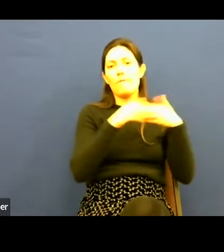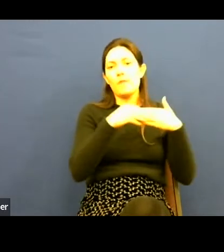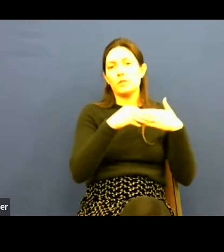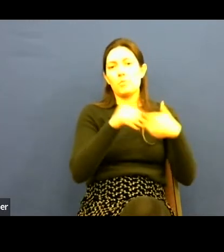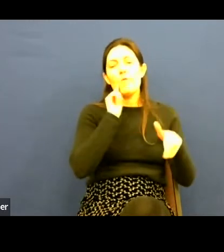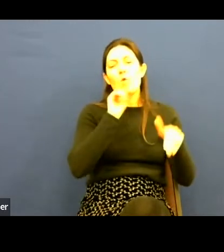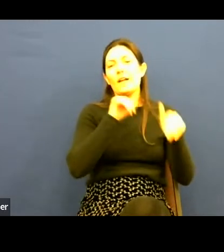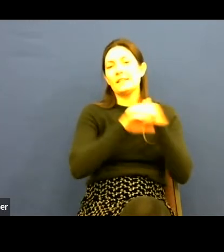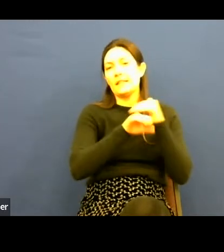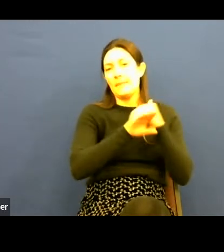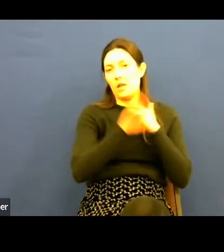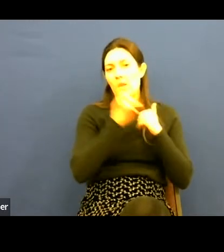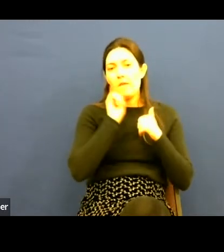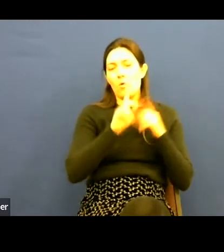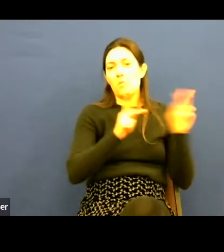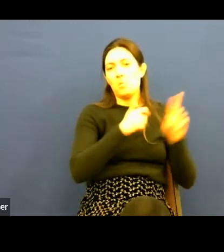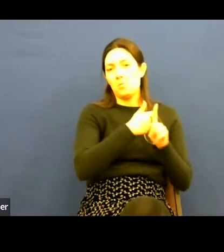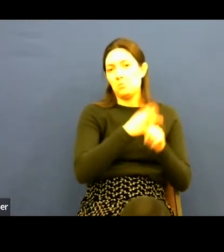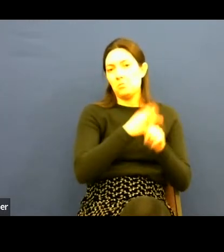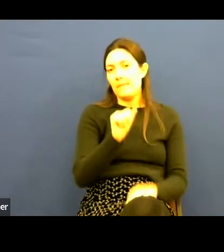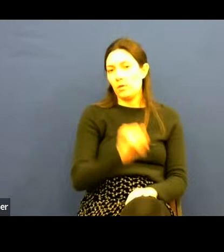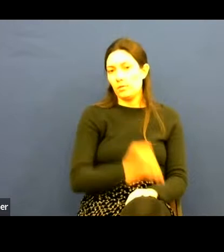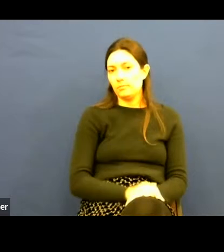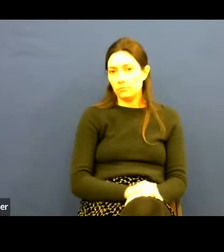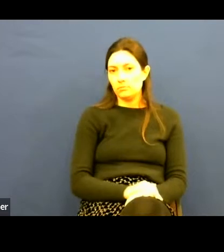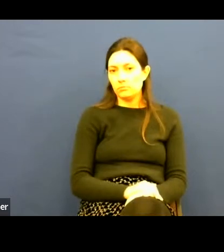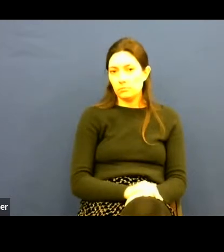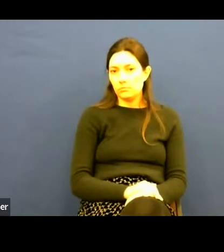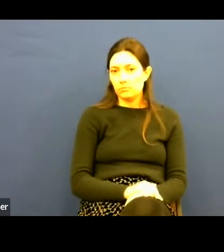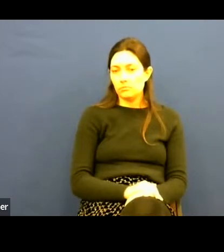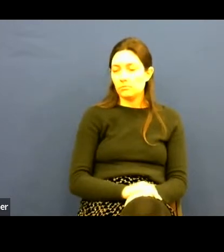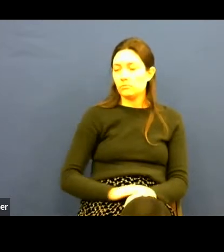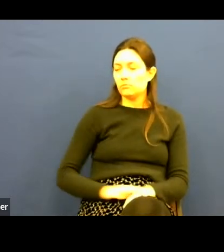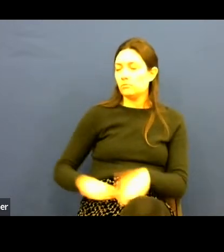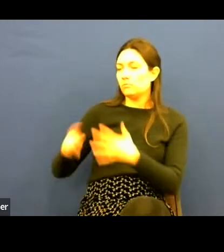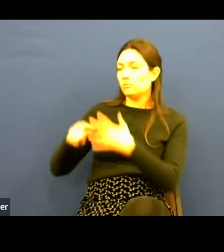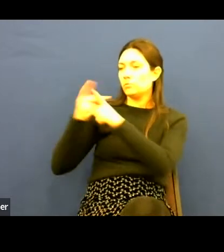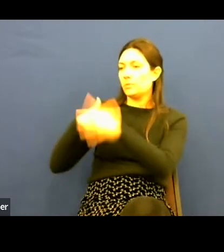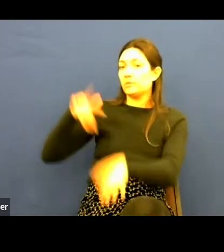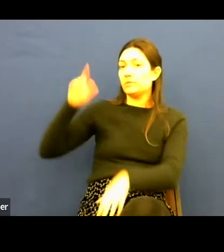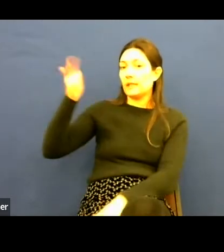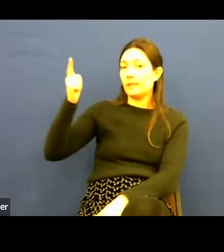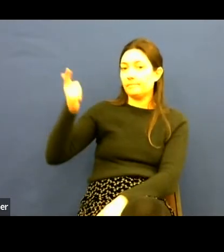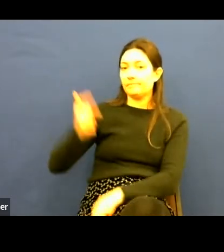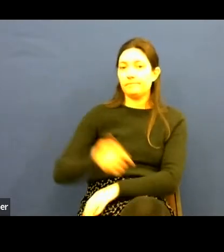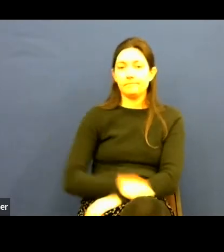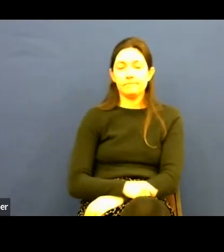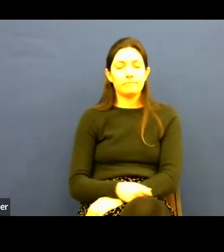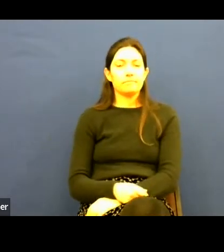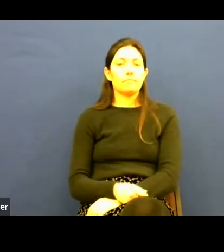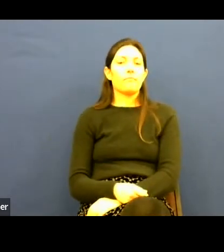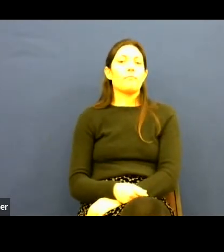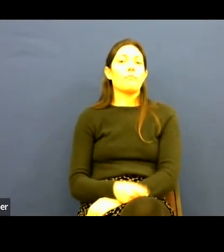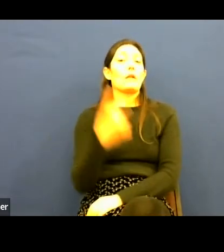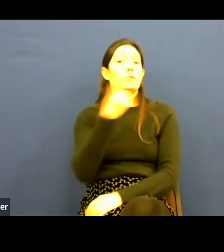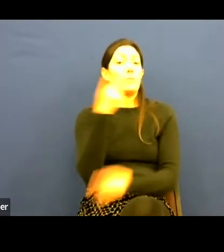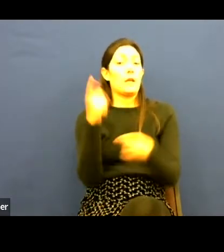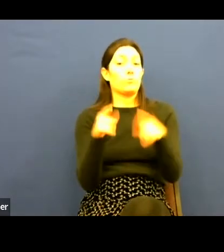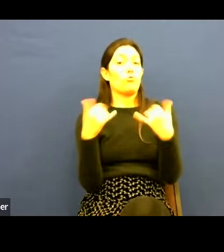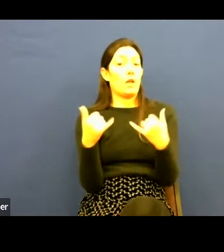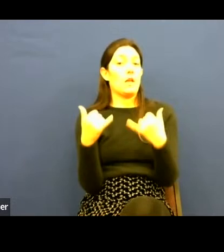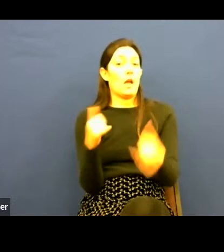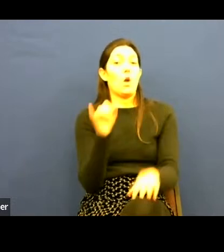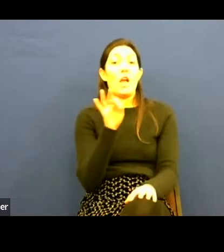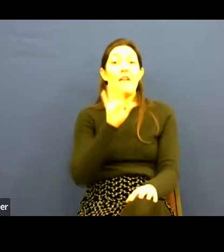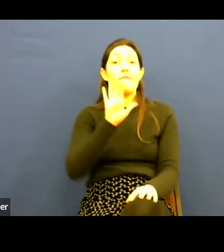accessibility for the disabled. Second. So one of the things that happens right now, if your